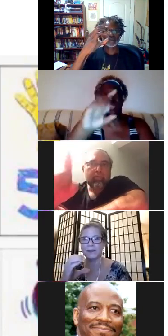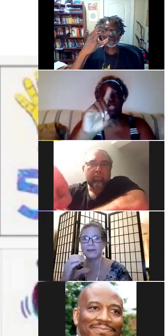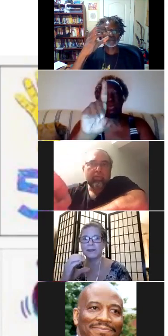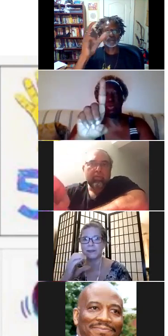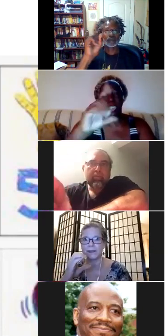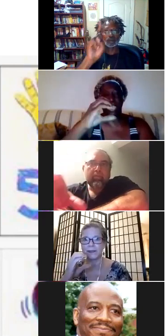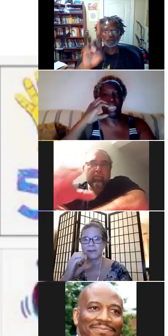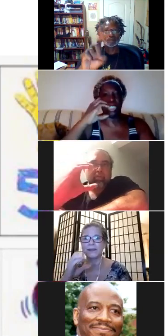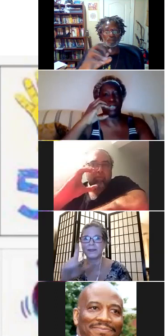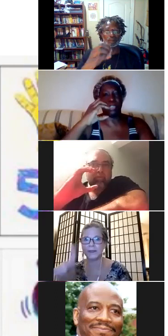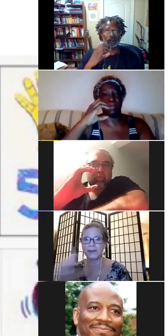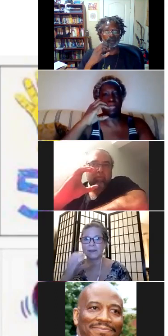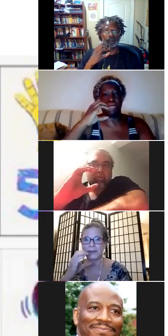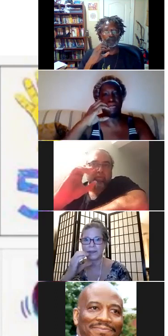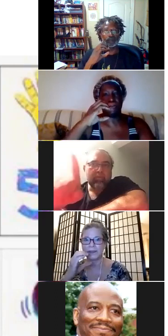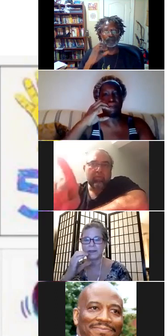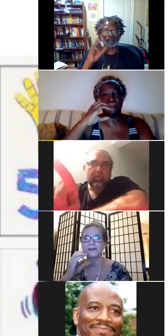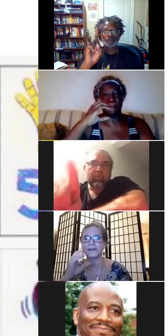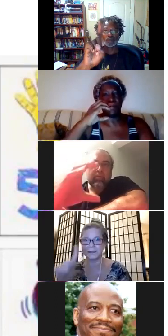towards you. 100.